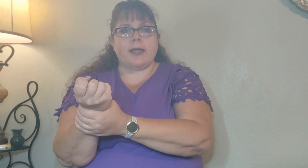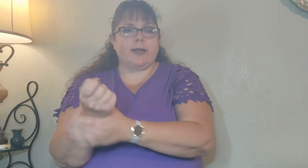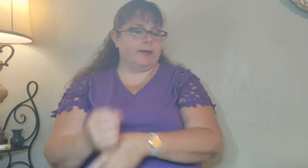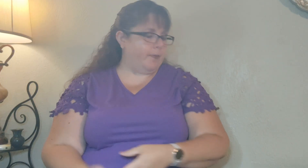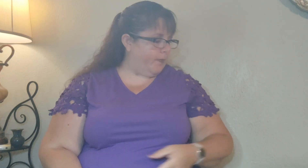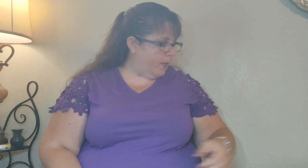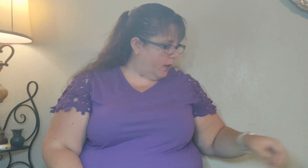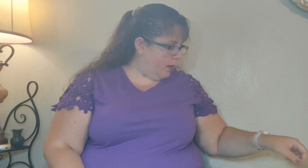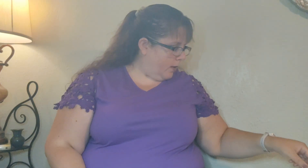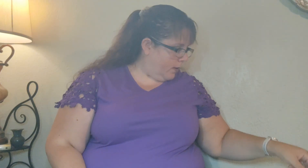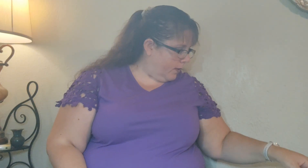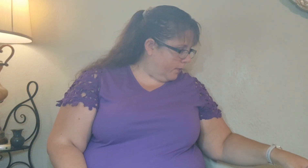pleading.